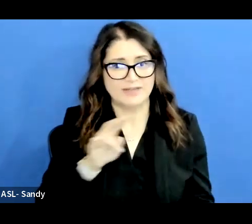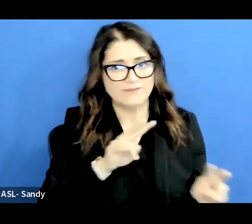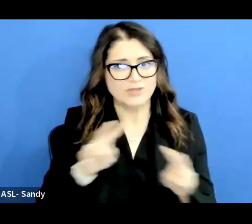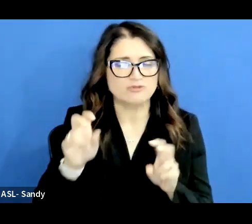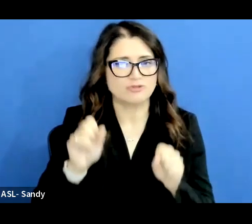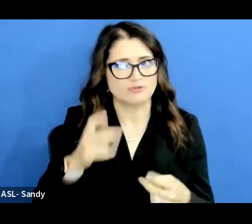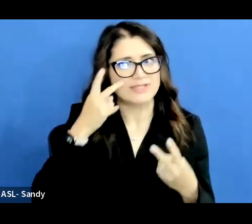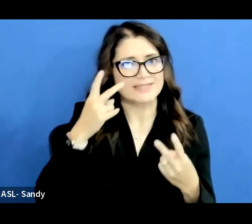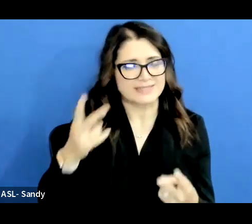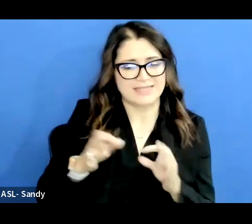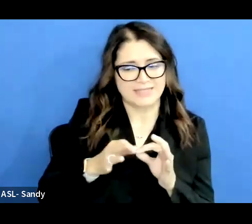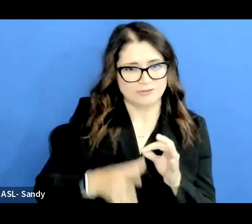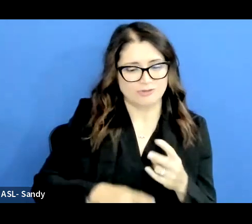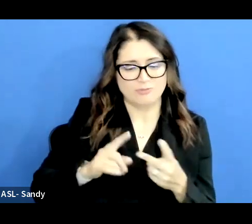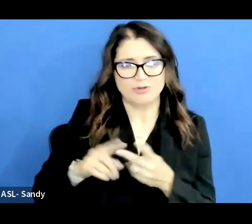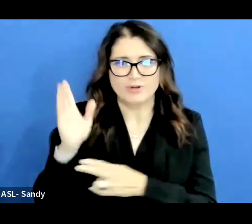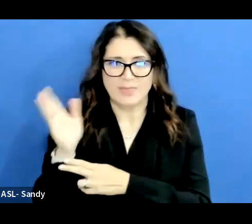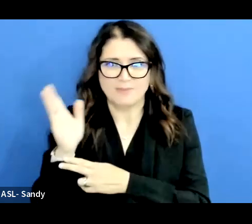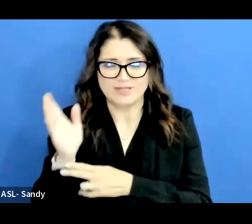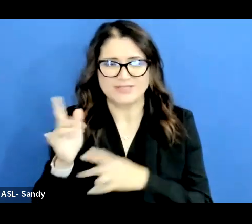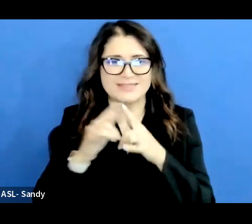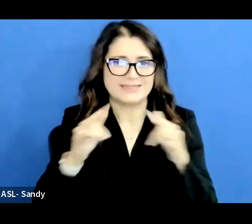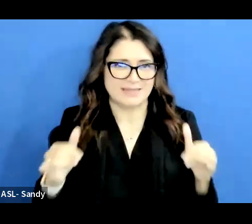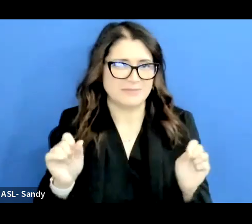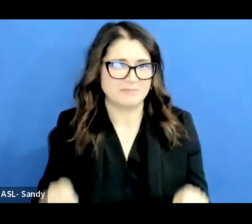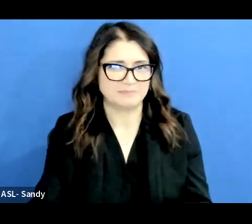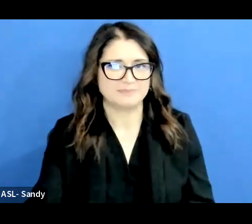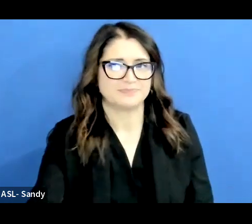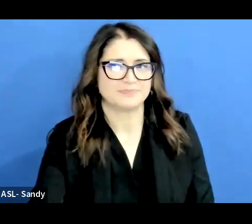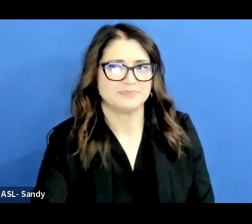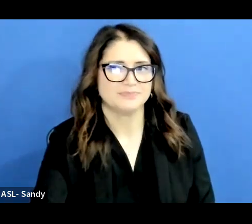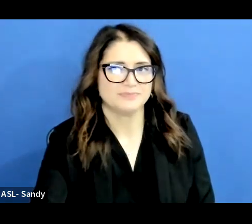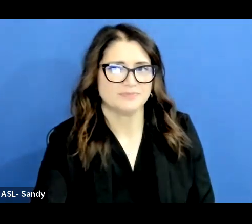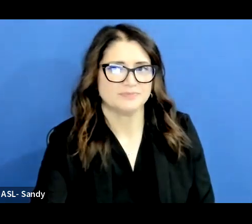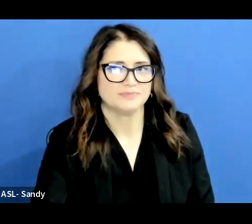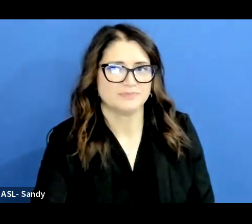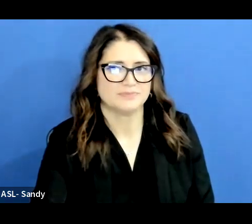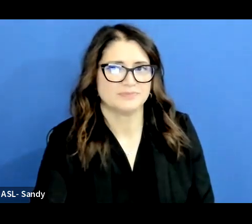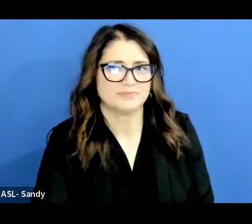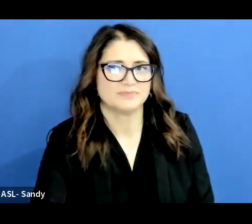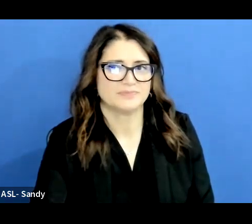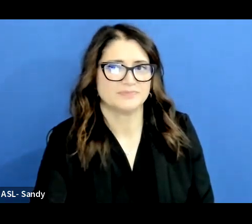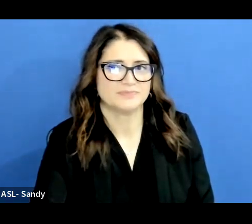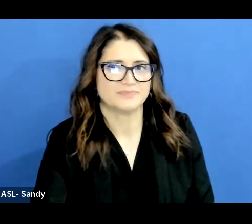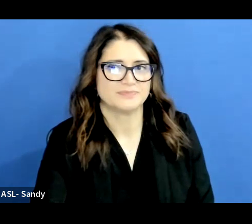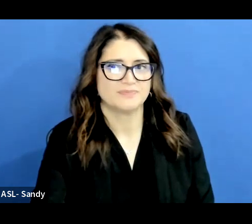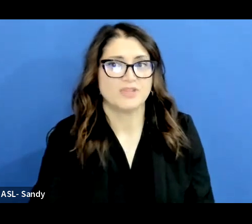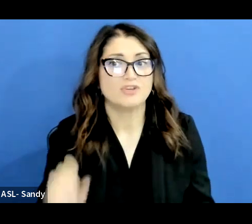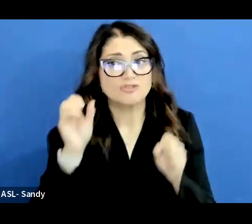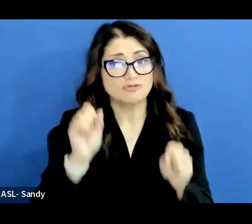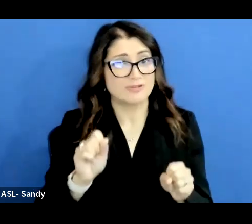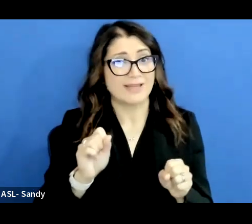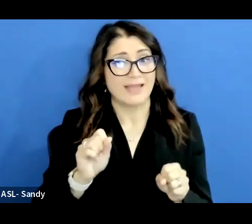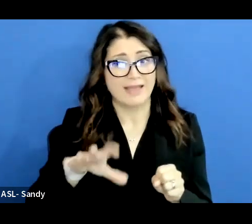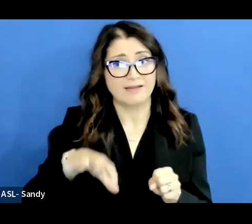interpreter and the presentation at the same time. You can find the option to change the view at the top of